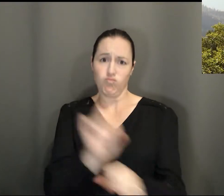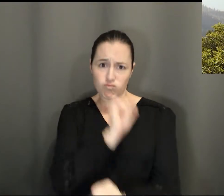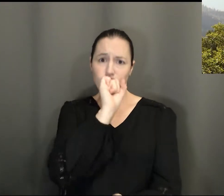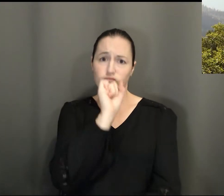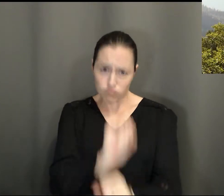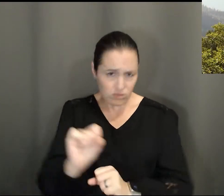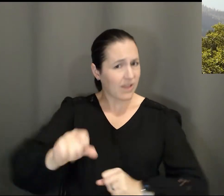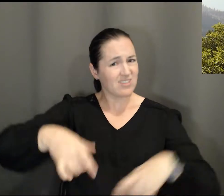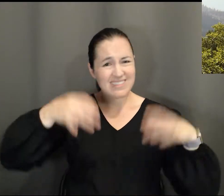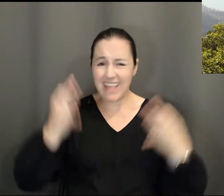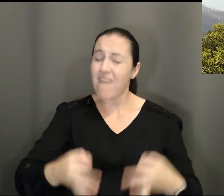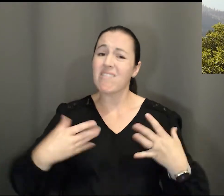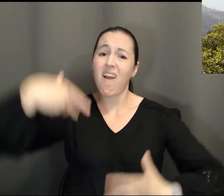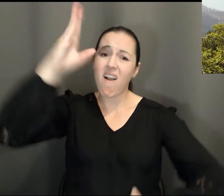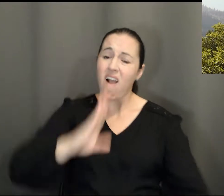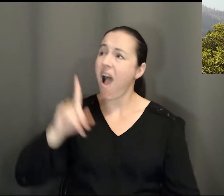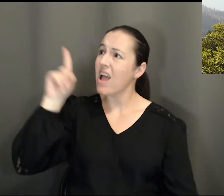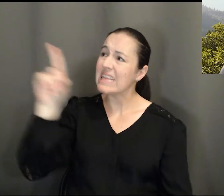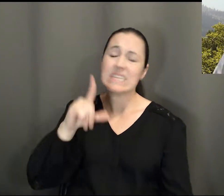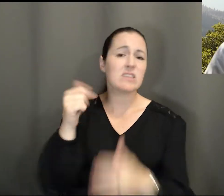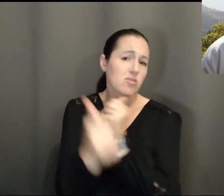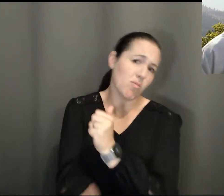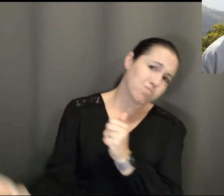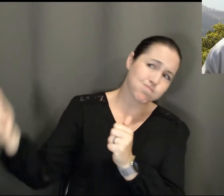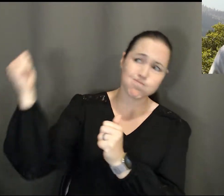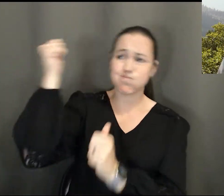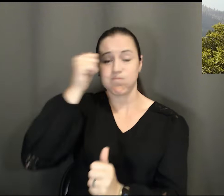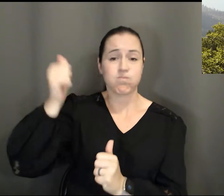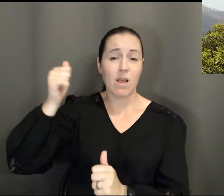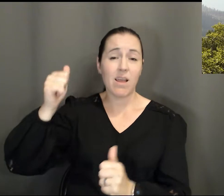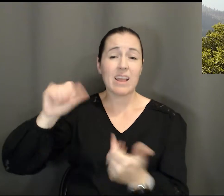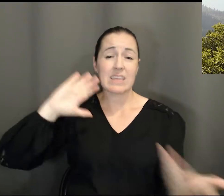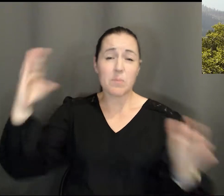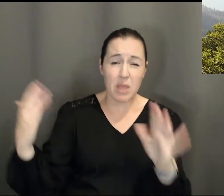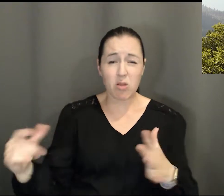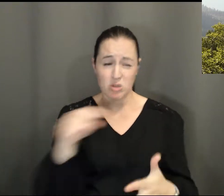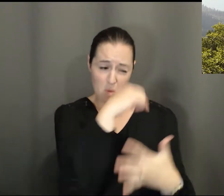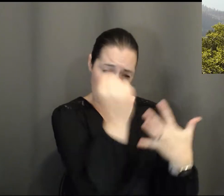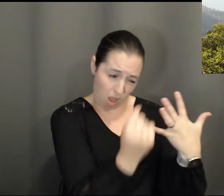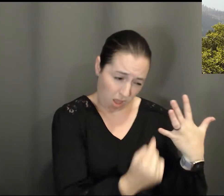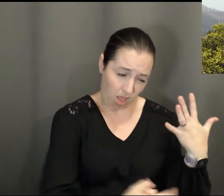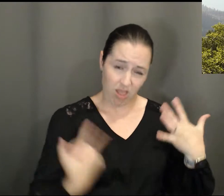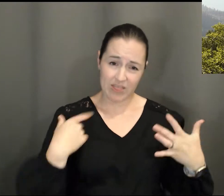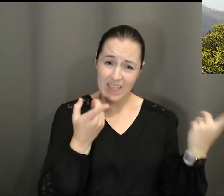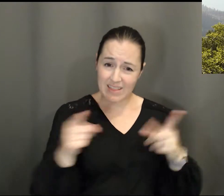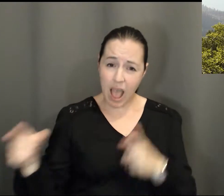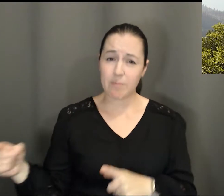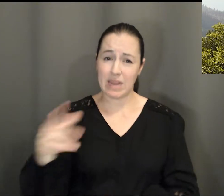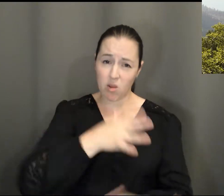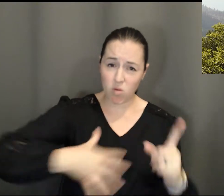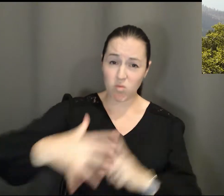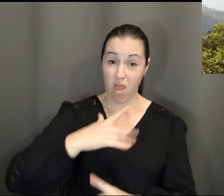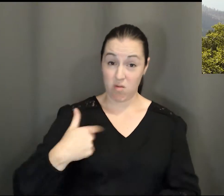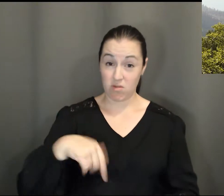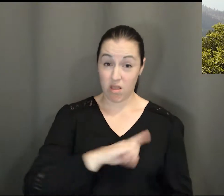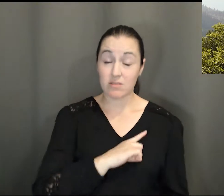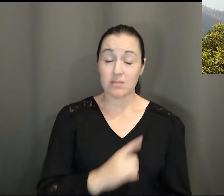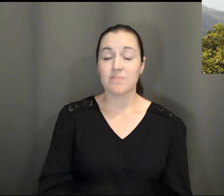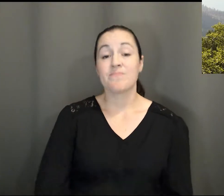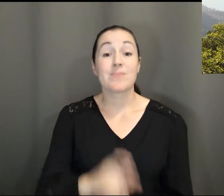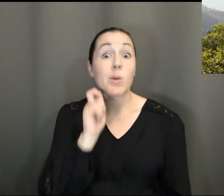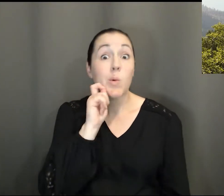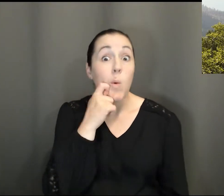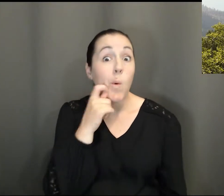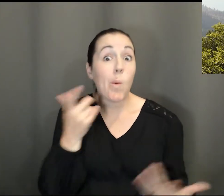open your Bible and you begin reading at the very beginning of the story, the very first thing you read in Genesis chapter 1,